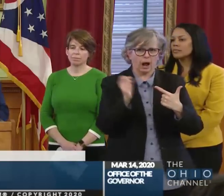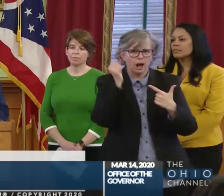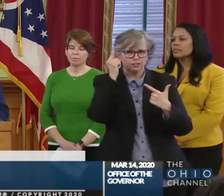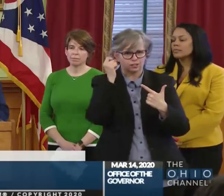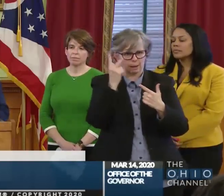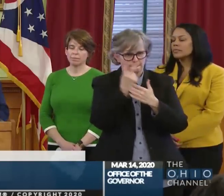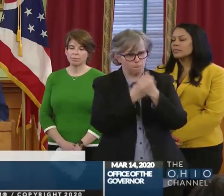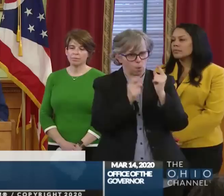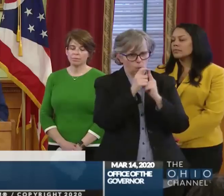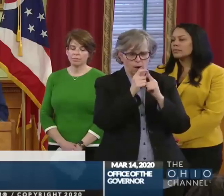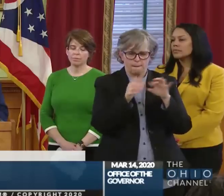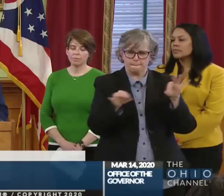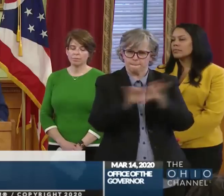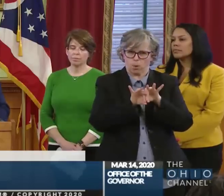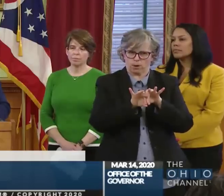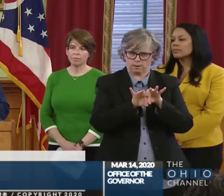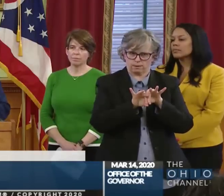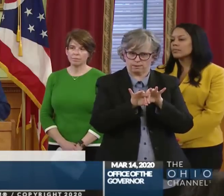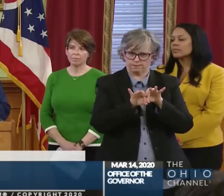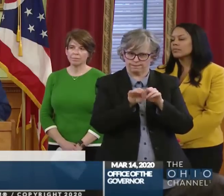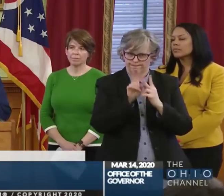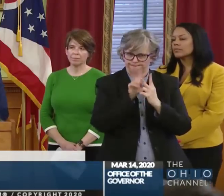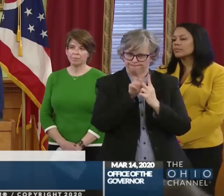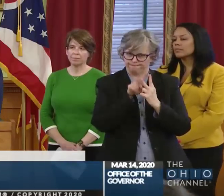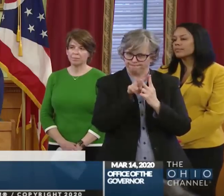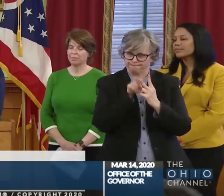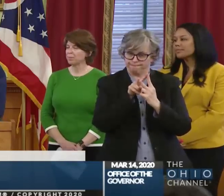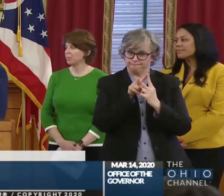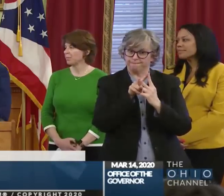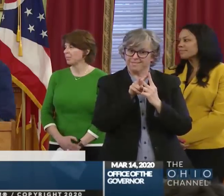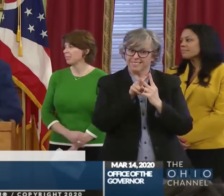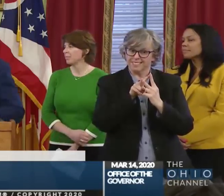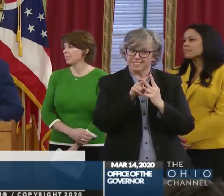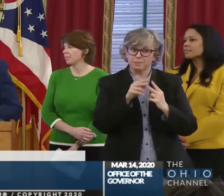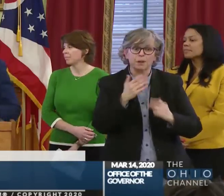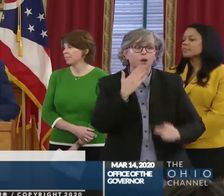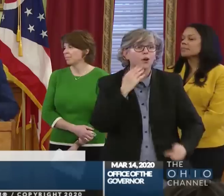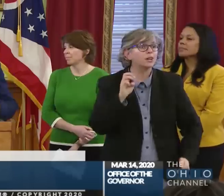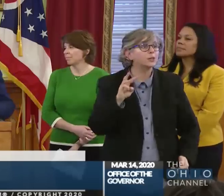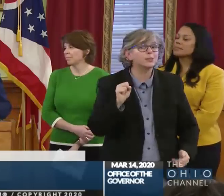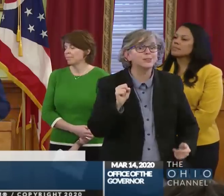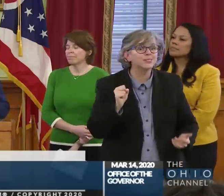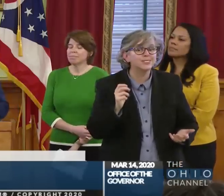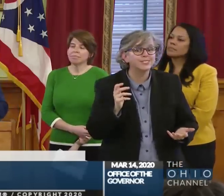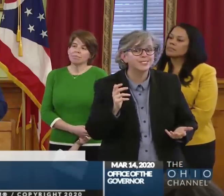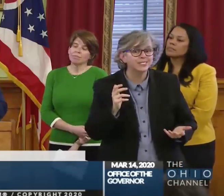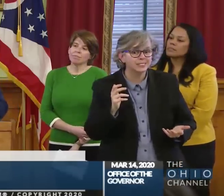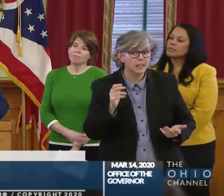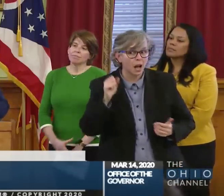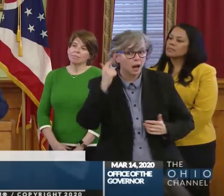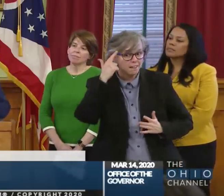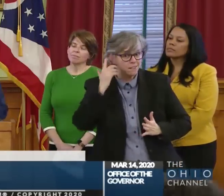communities. And the good news is that the governor has been receiving, that I have been receiving from people who want to